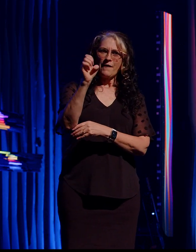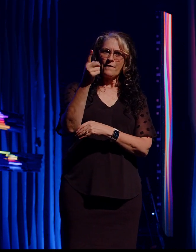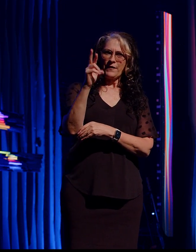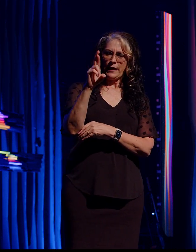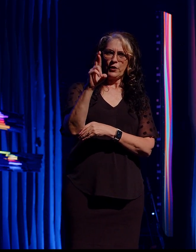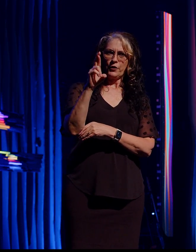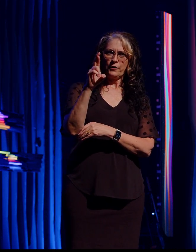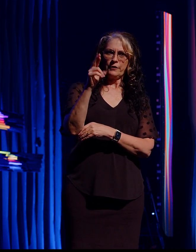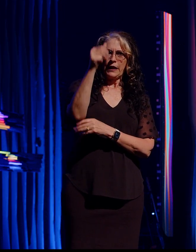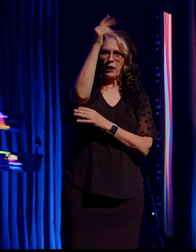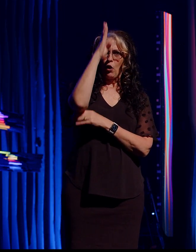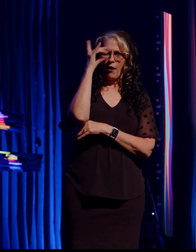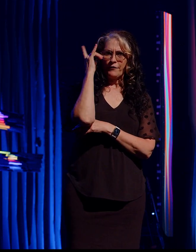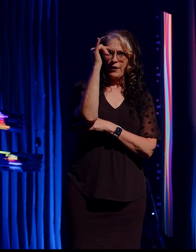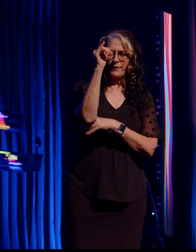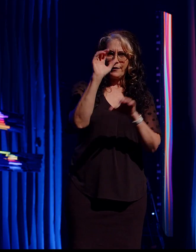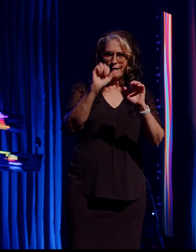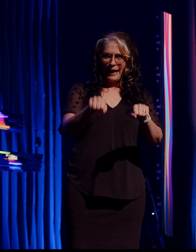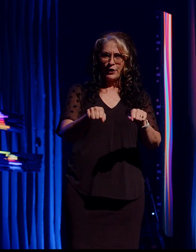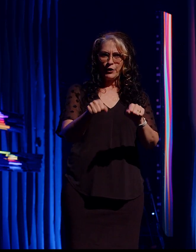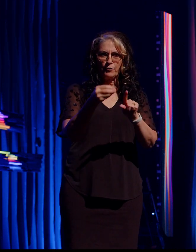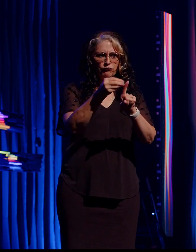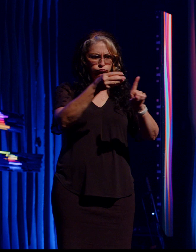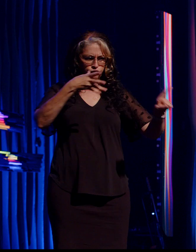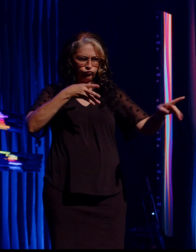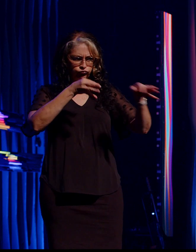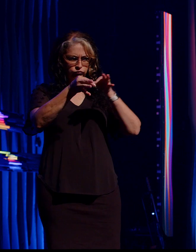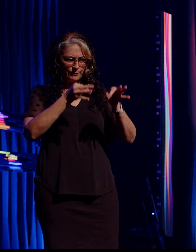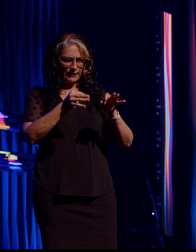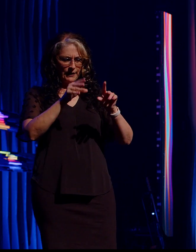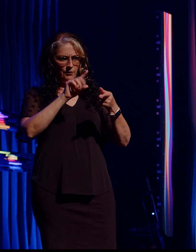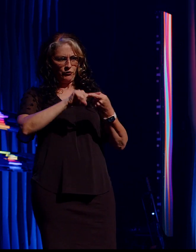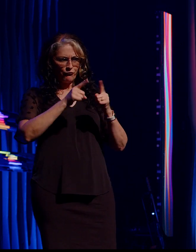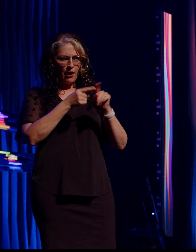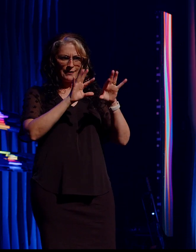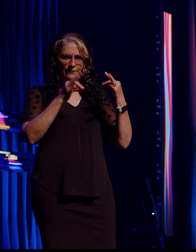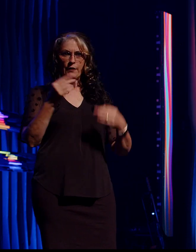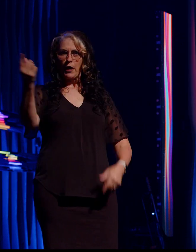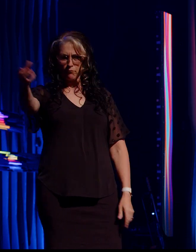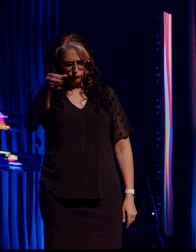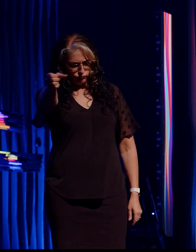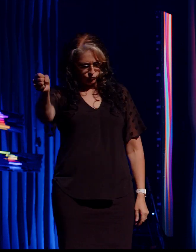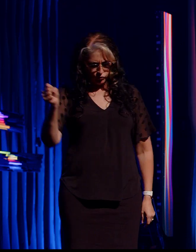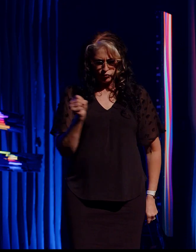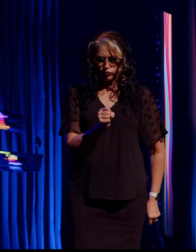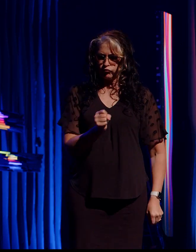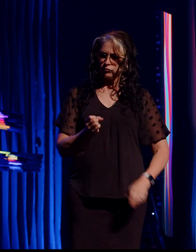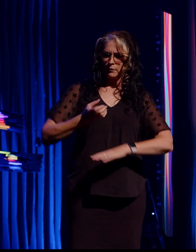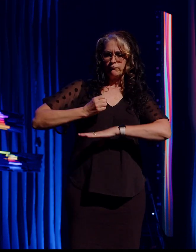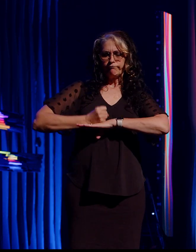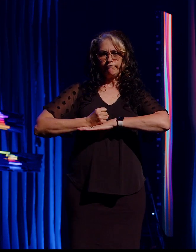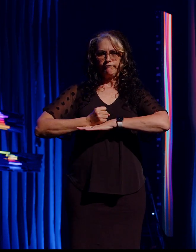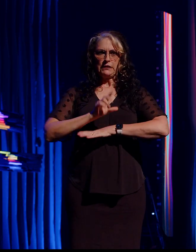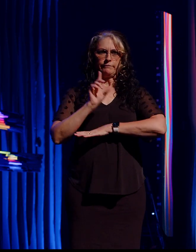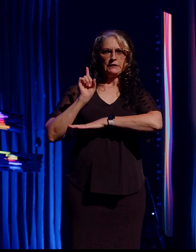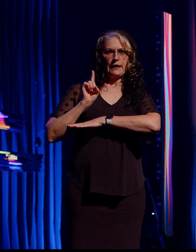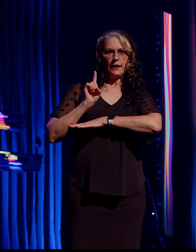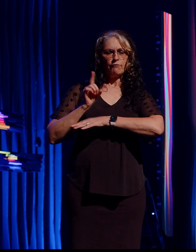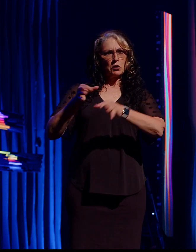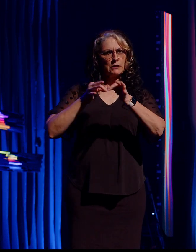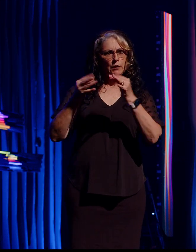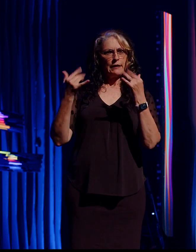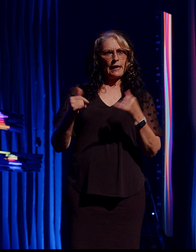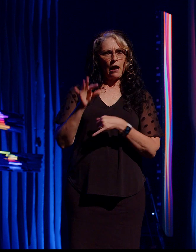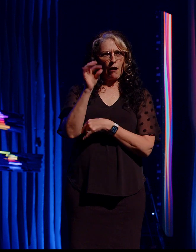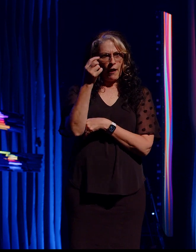forever? Could you explain it to your family and your friends if I told, brought you up here and just pointed at one of you, said, come up here and explain to the church what it means to fear God